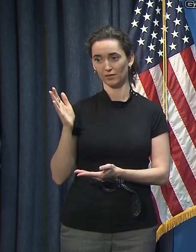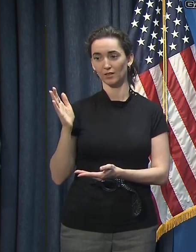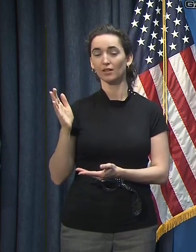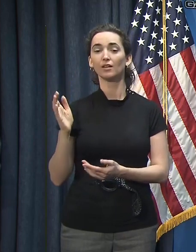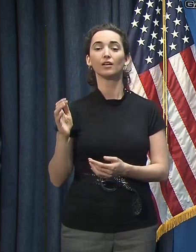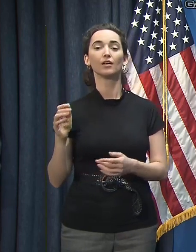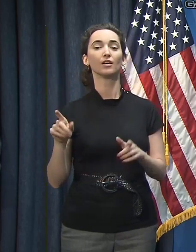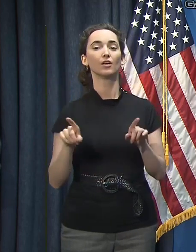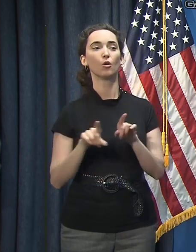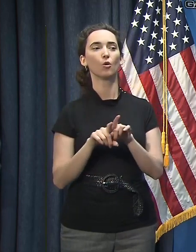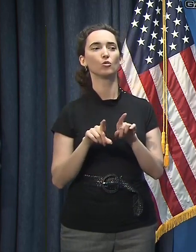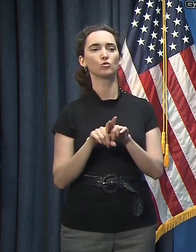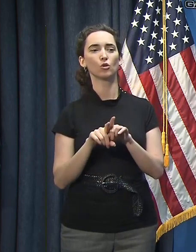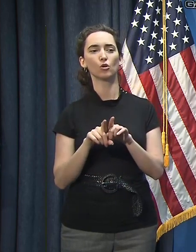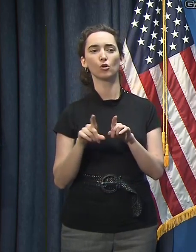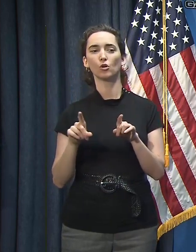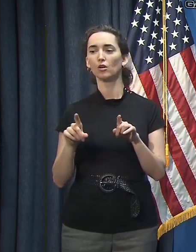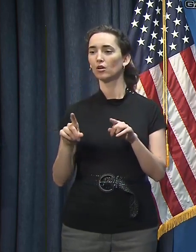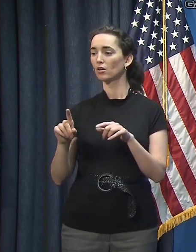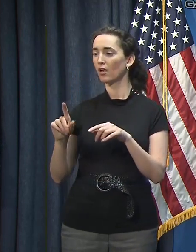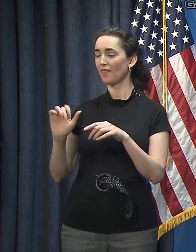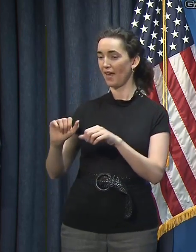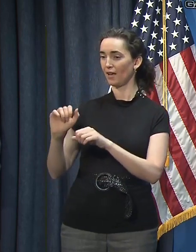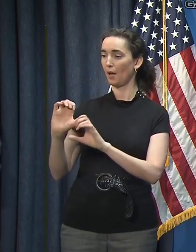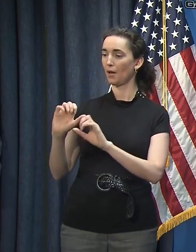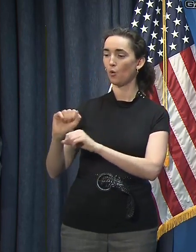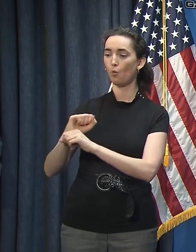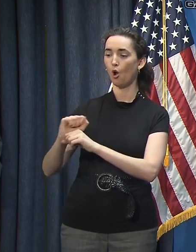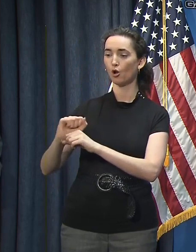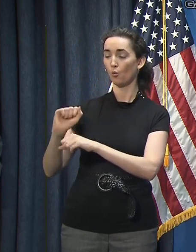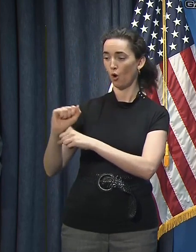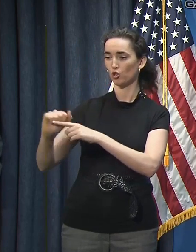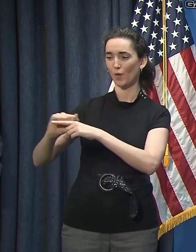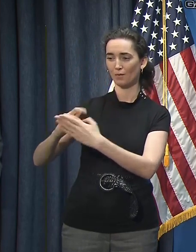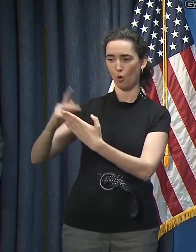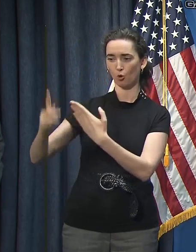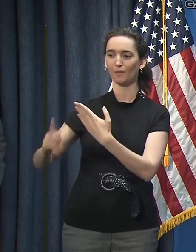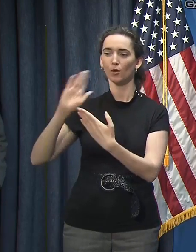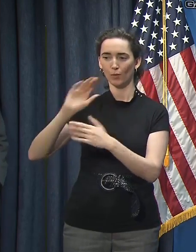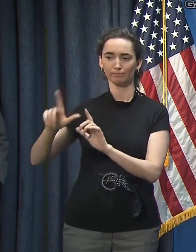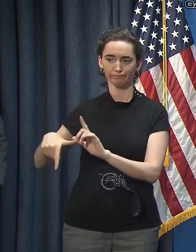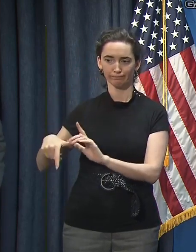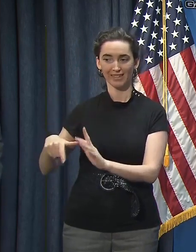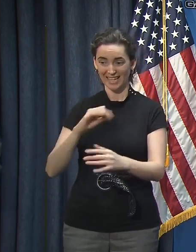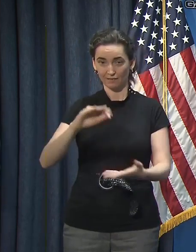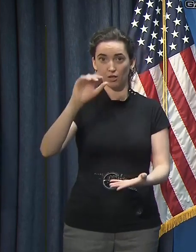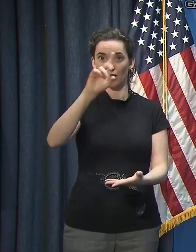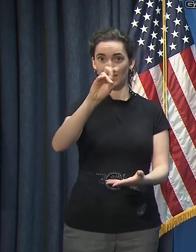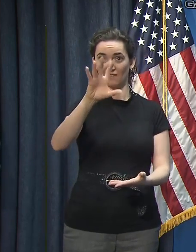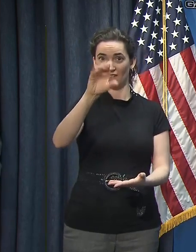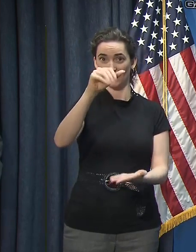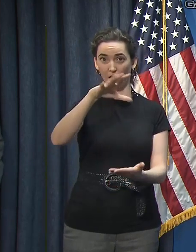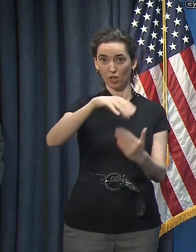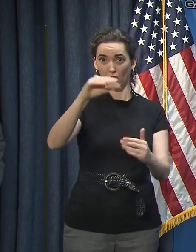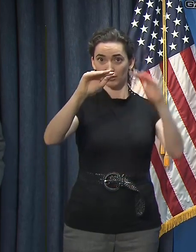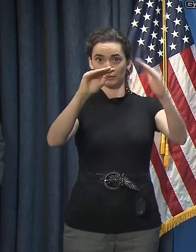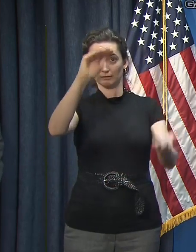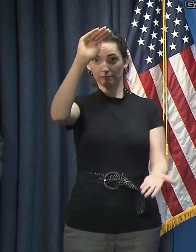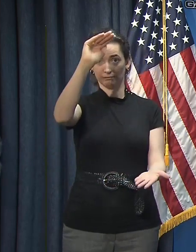incumbent worker training program gets discontinued. And you have different threshold like that. So it certainly is something that